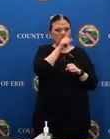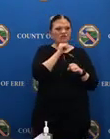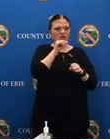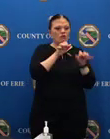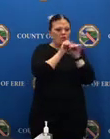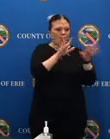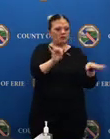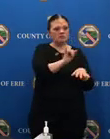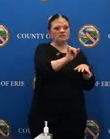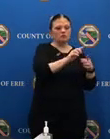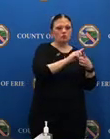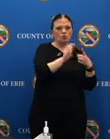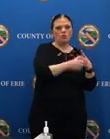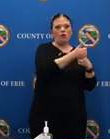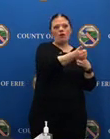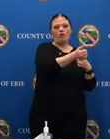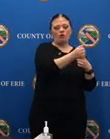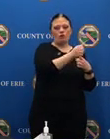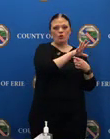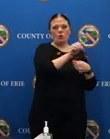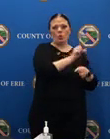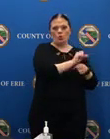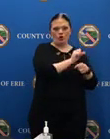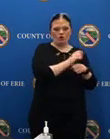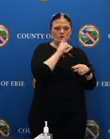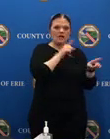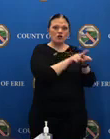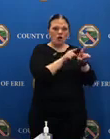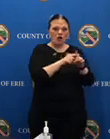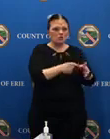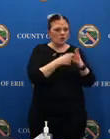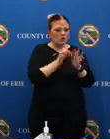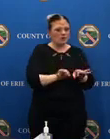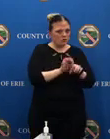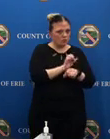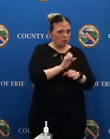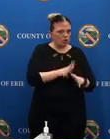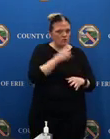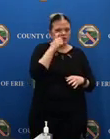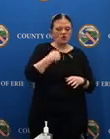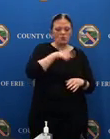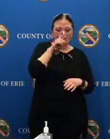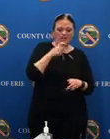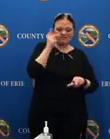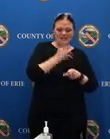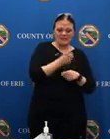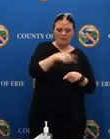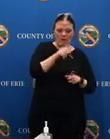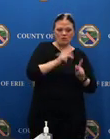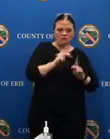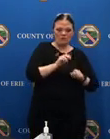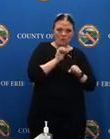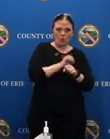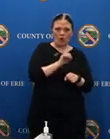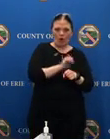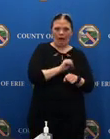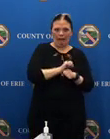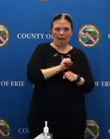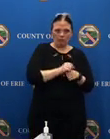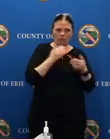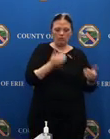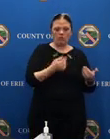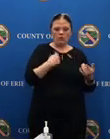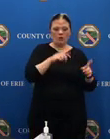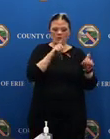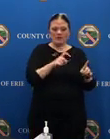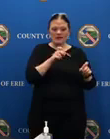infect their other co-workers who are also essential workers, because we have to keep those people in the workforce. So we're testing people